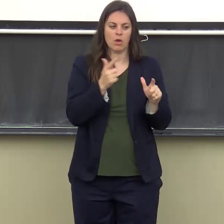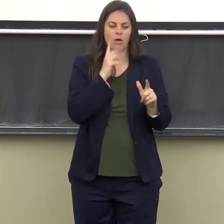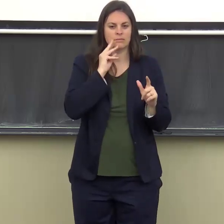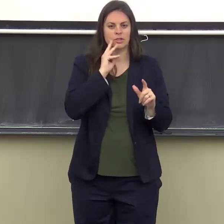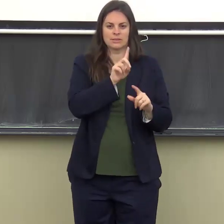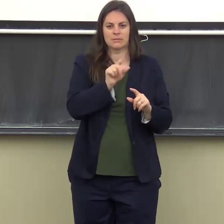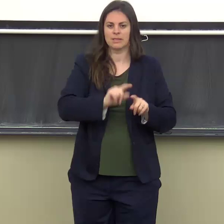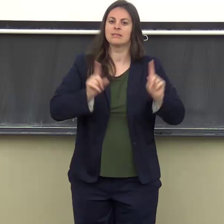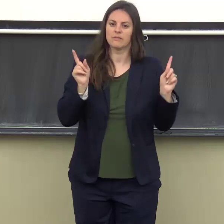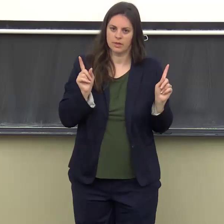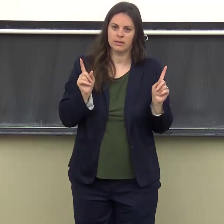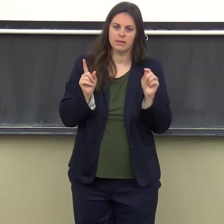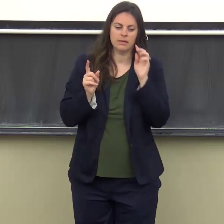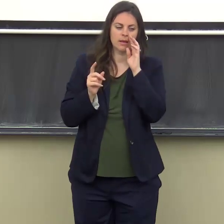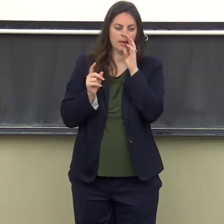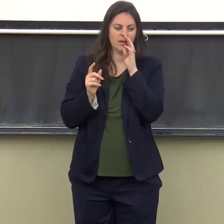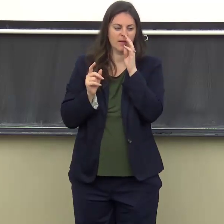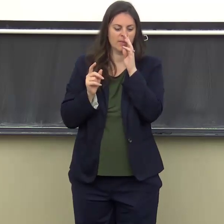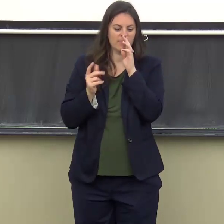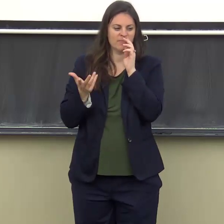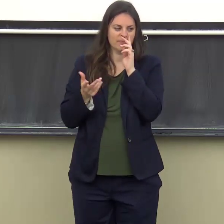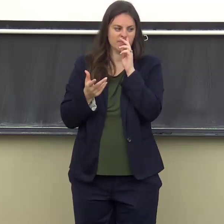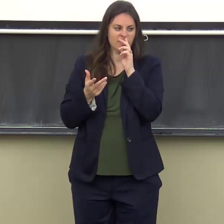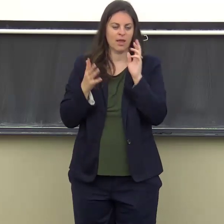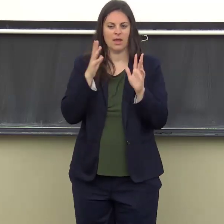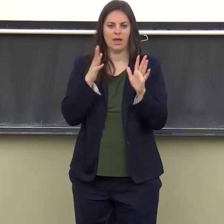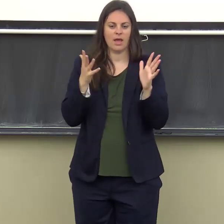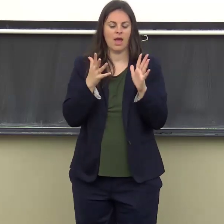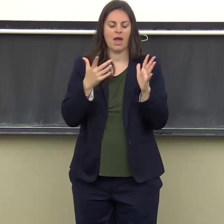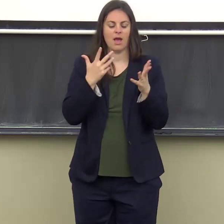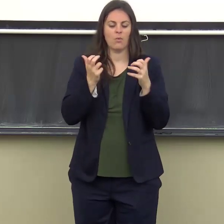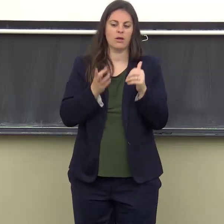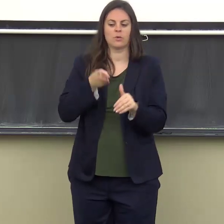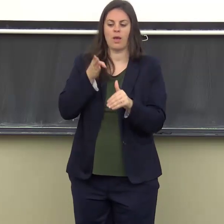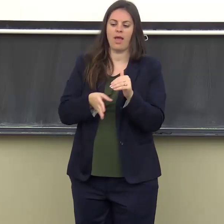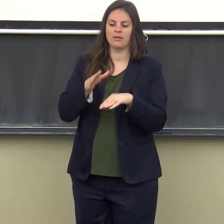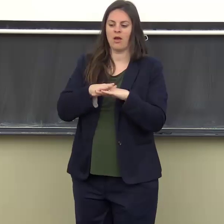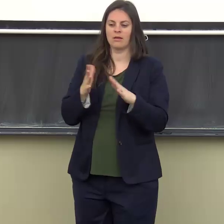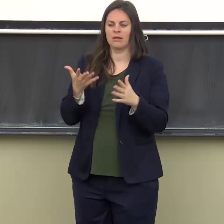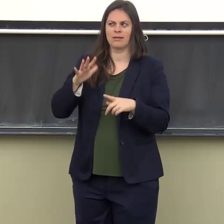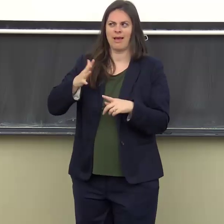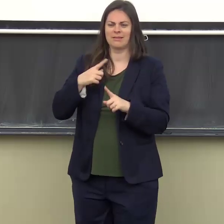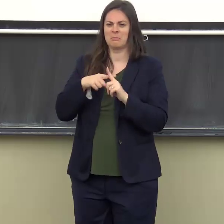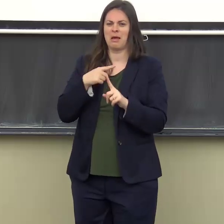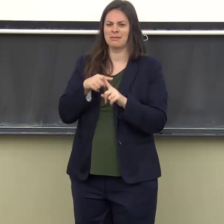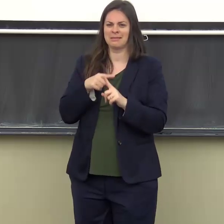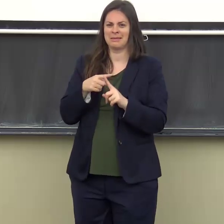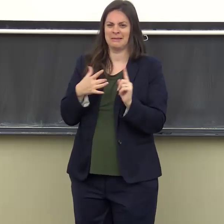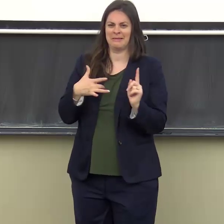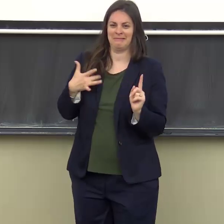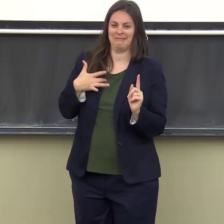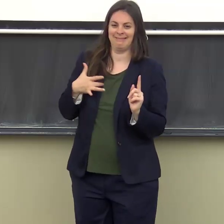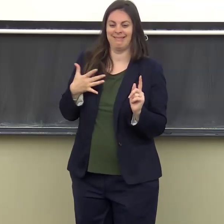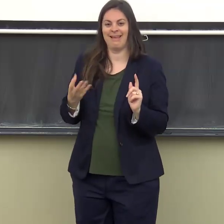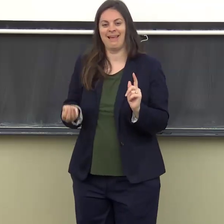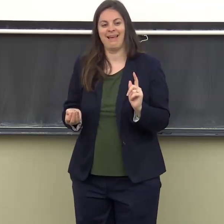So I want to sort of end on a somewhat positive note. And